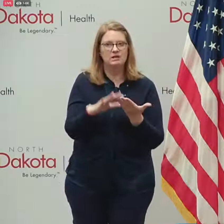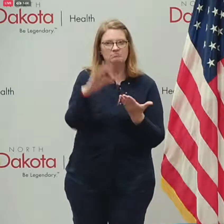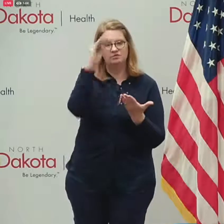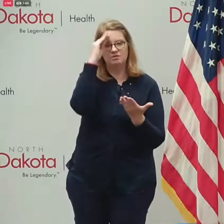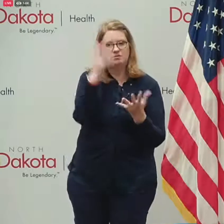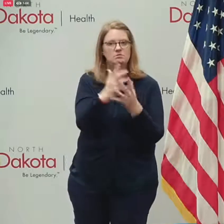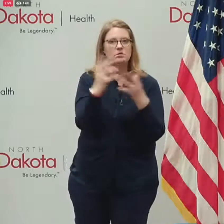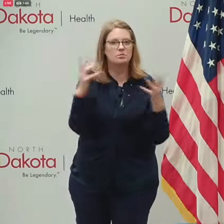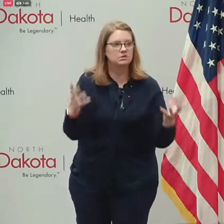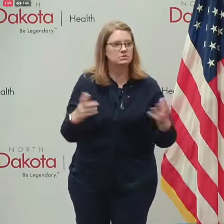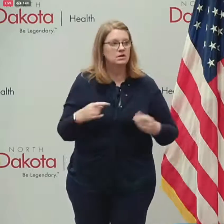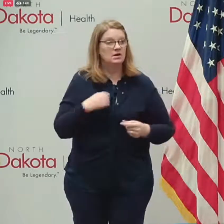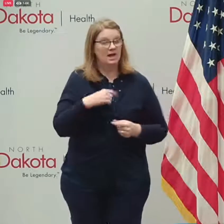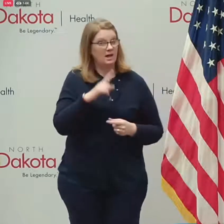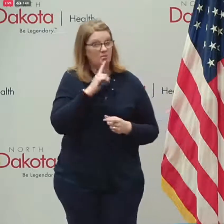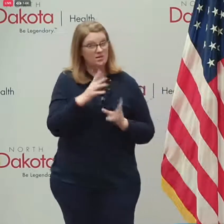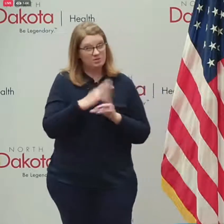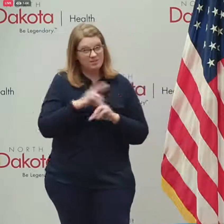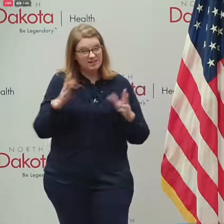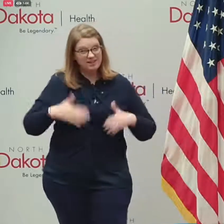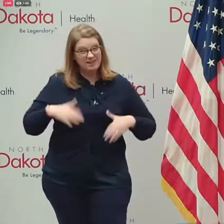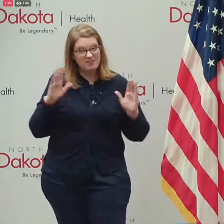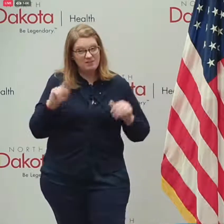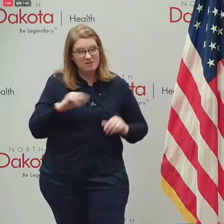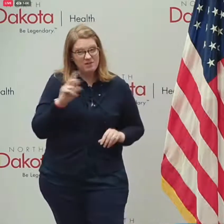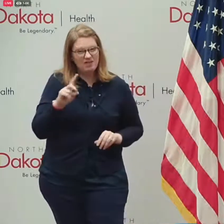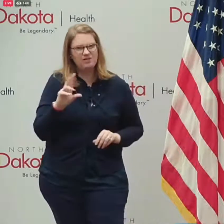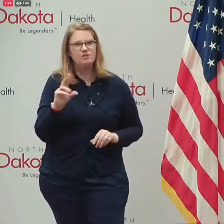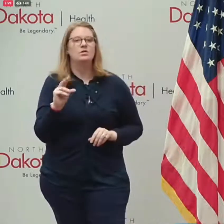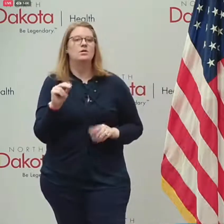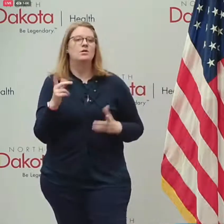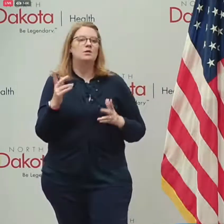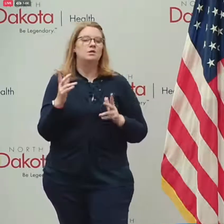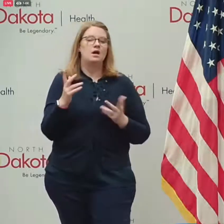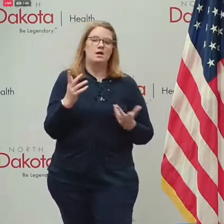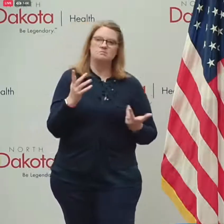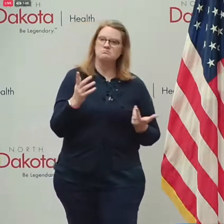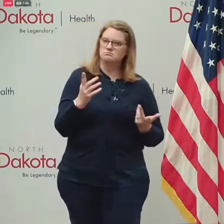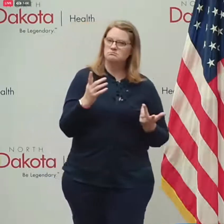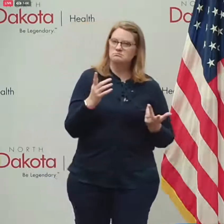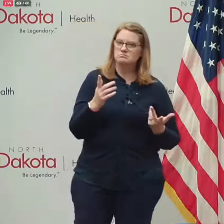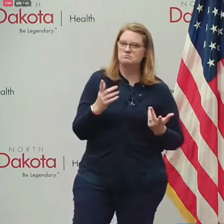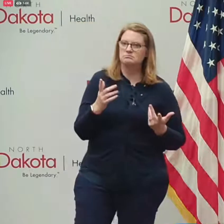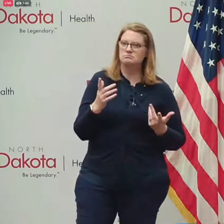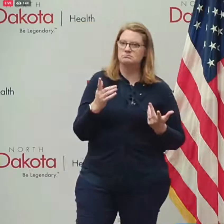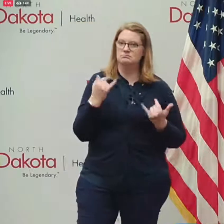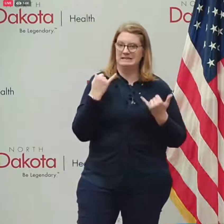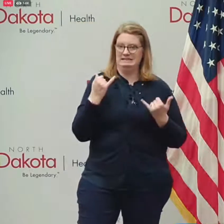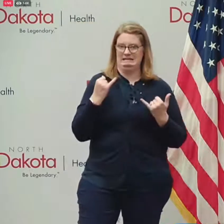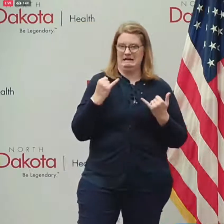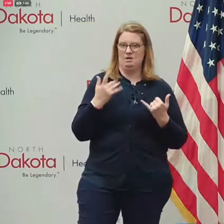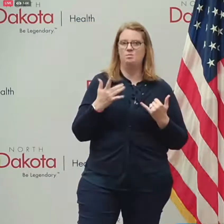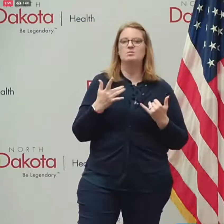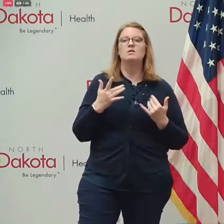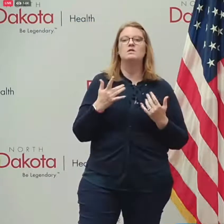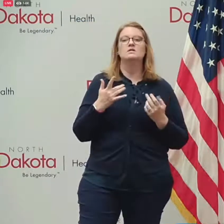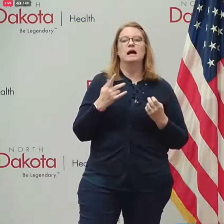Dakotans. I believe that people are moving in the right direction. I see more people that